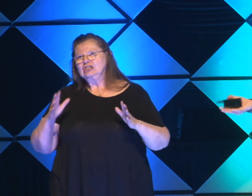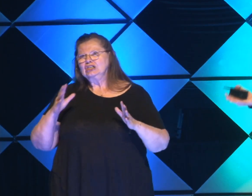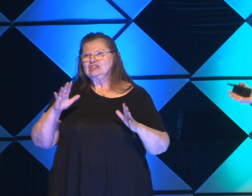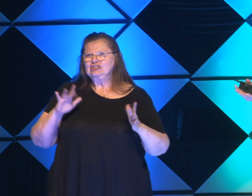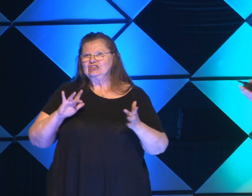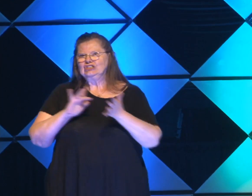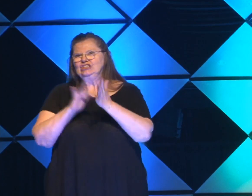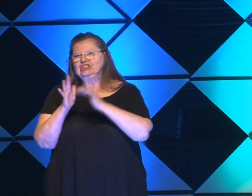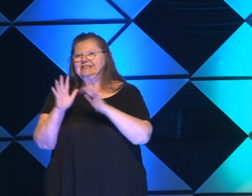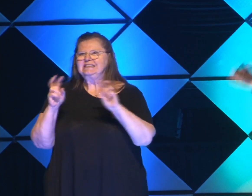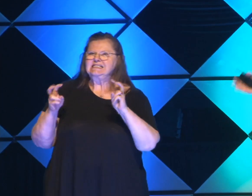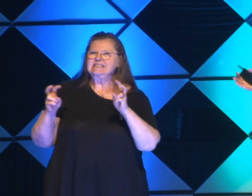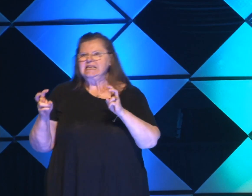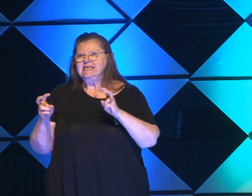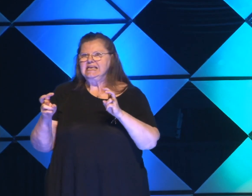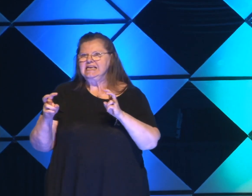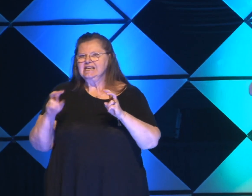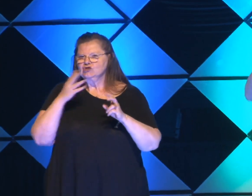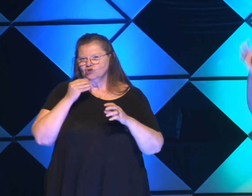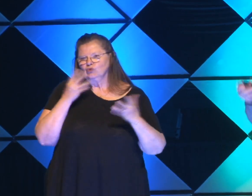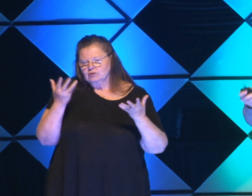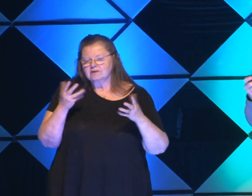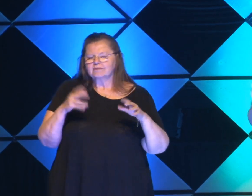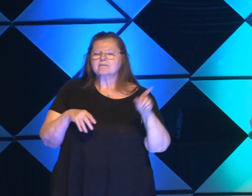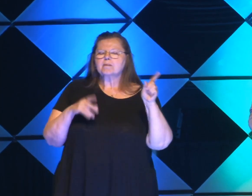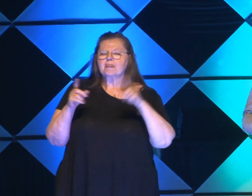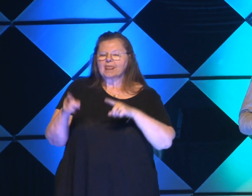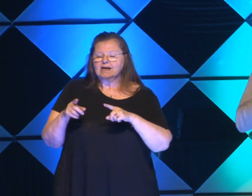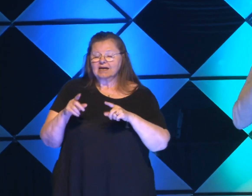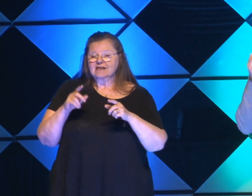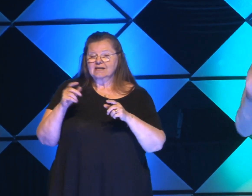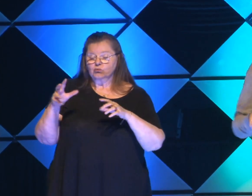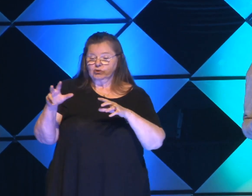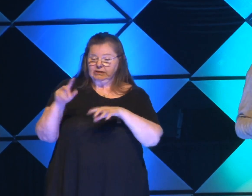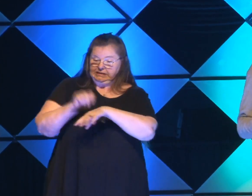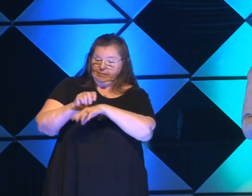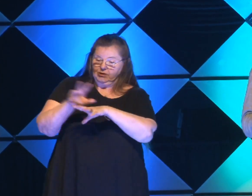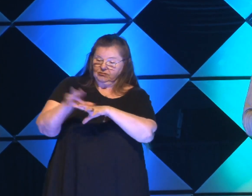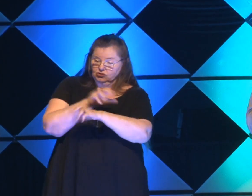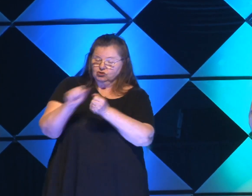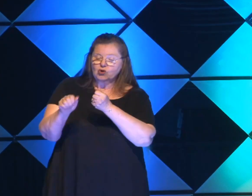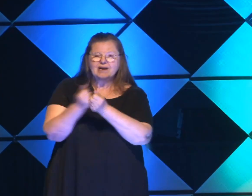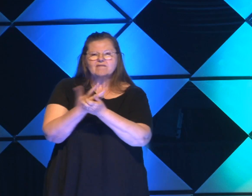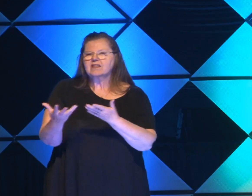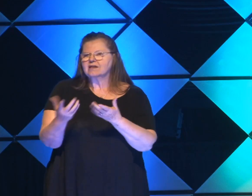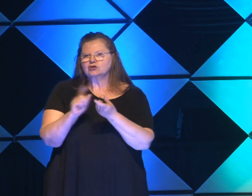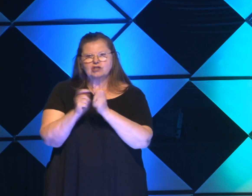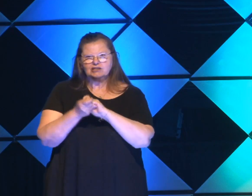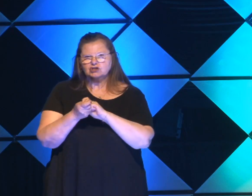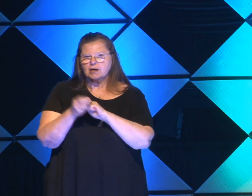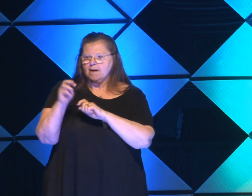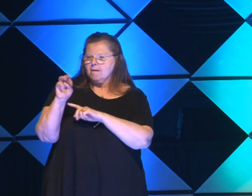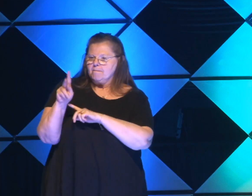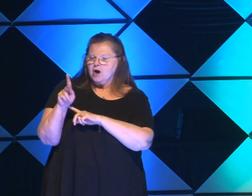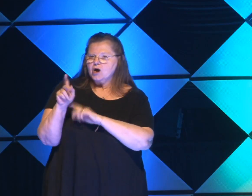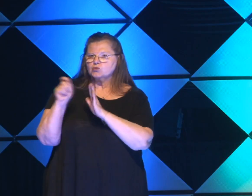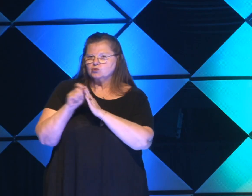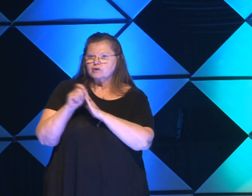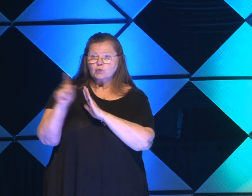was the idea. And then the destruction of the temple happens and it kind of changes everything. Now, the scholarly consensus is that Mark is written in